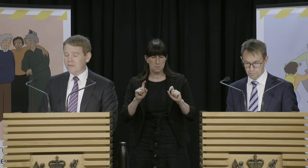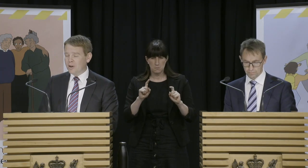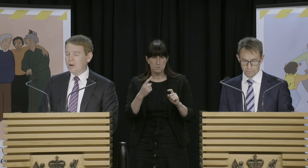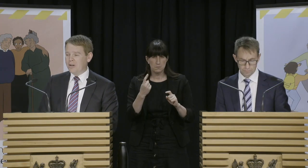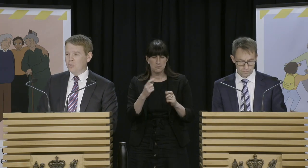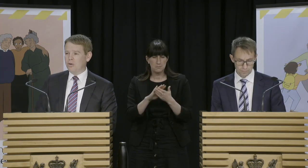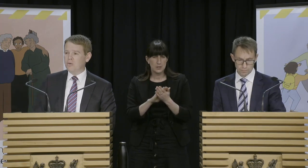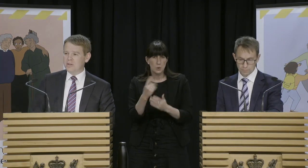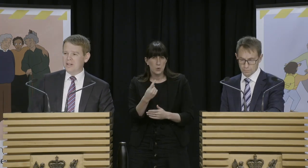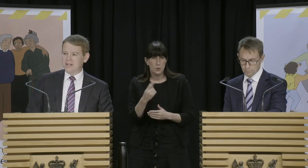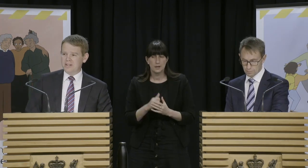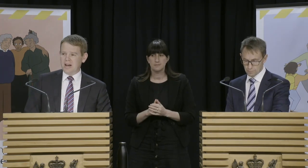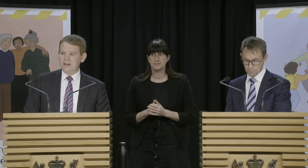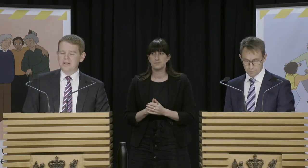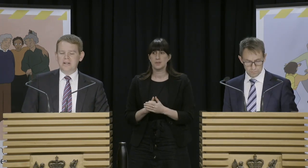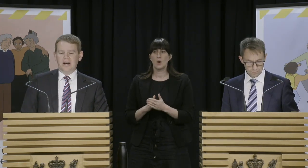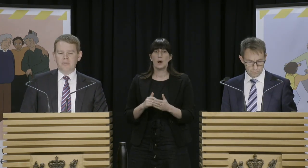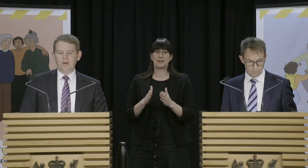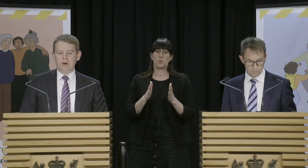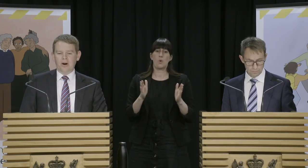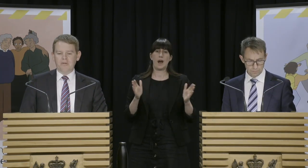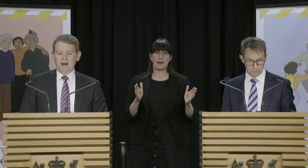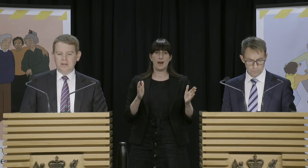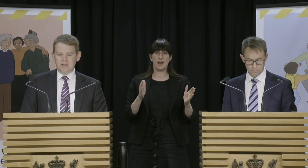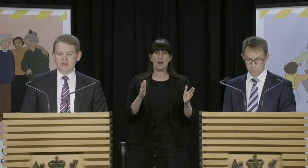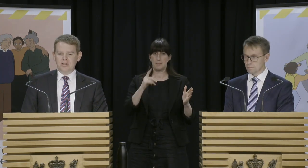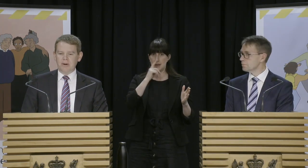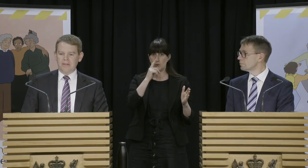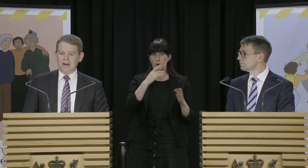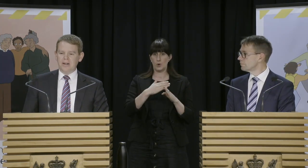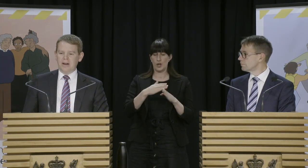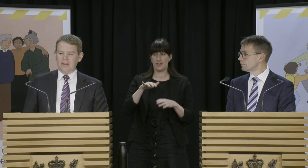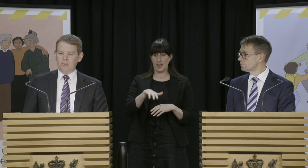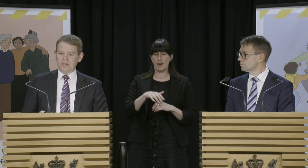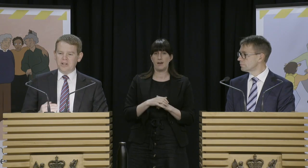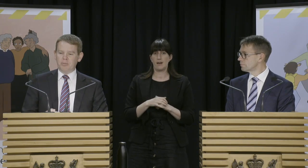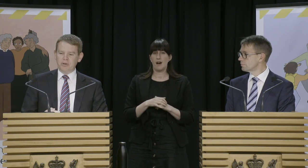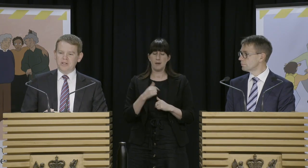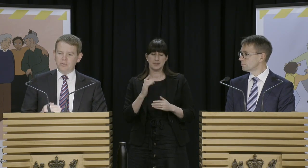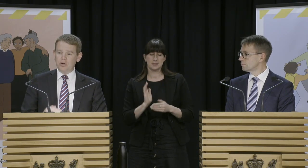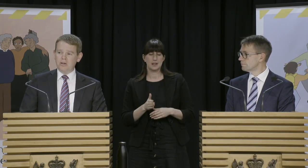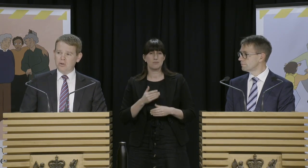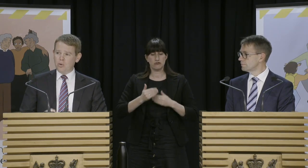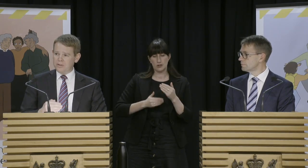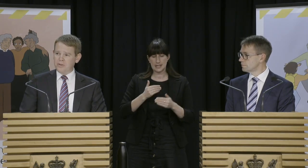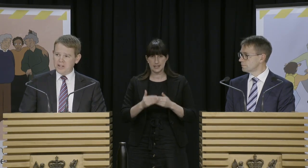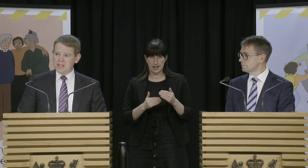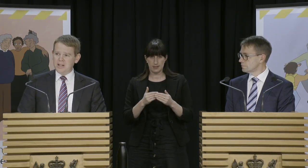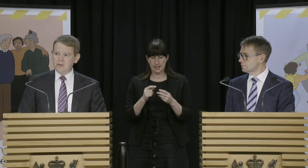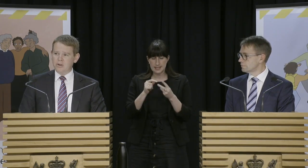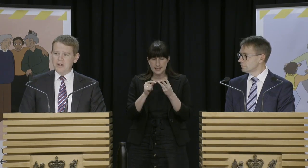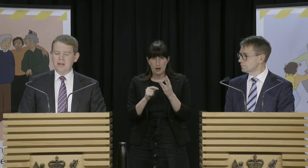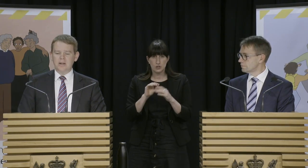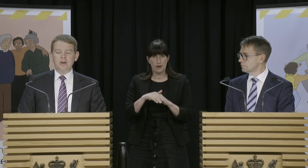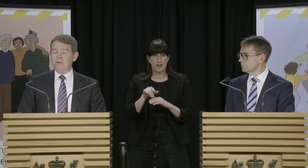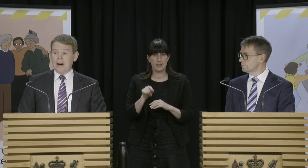more significant part of the workforce than it is now. I've made some decisions about that. We're still in the process of working through all of the finer